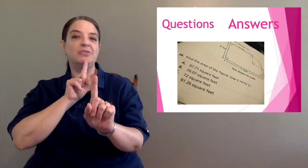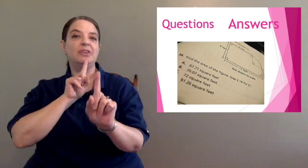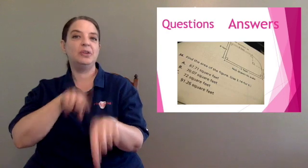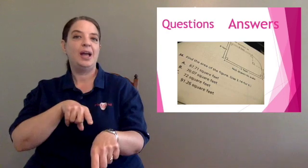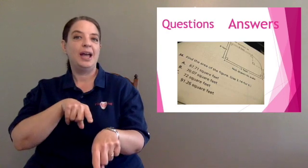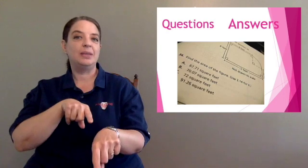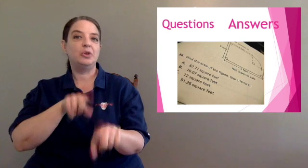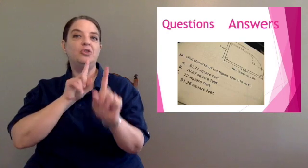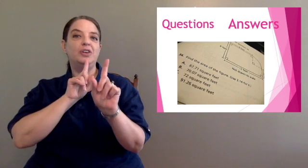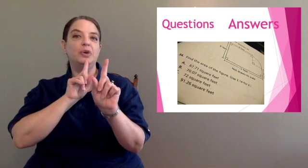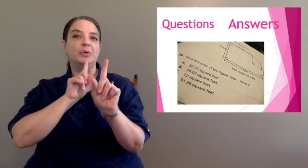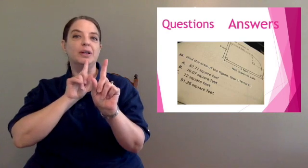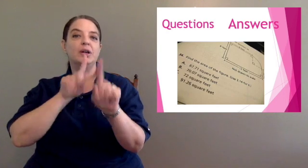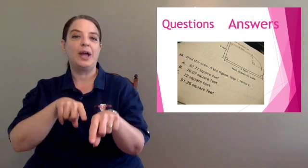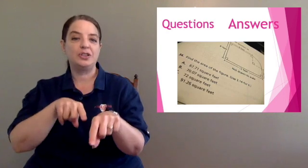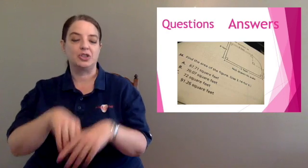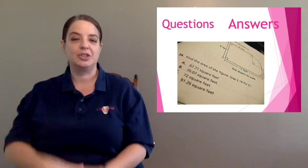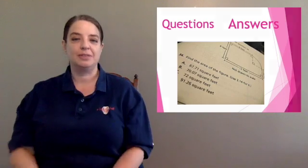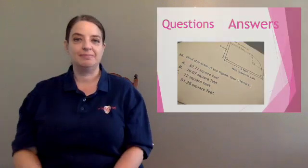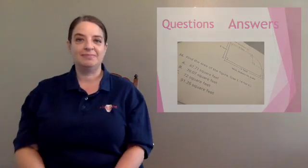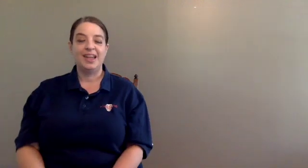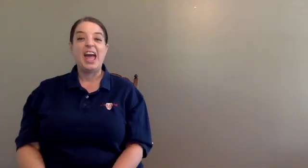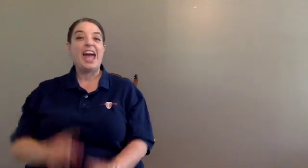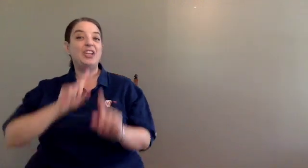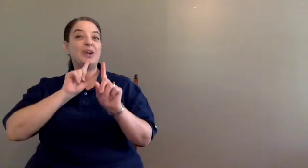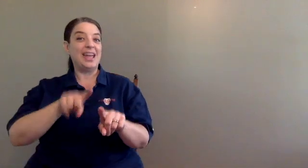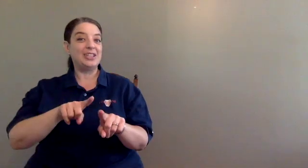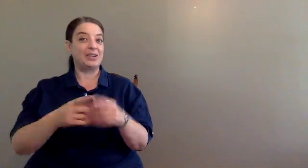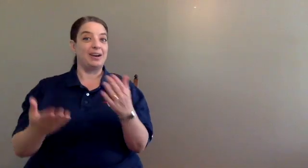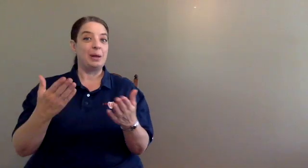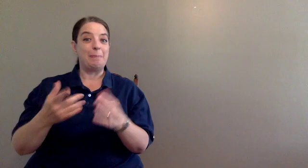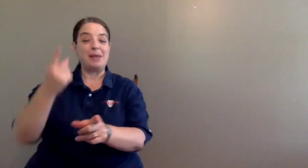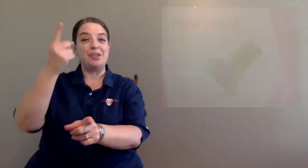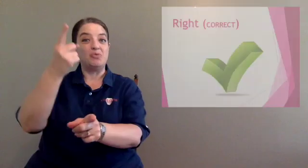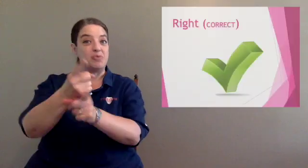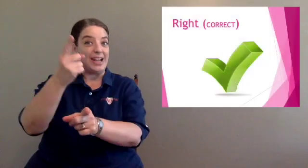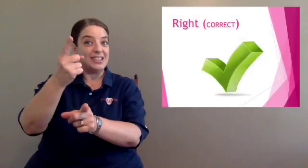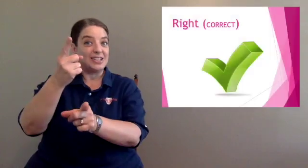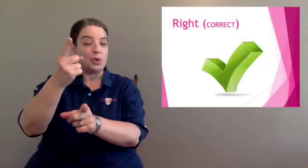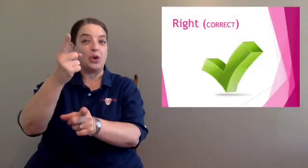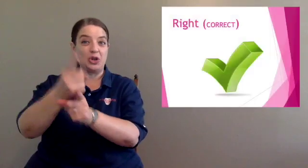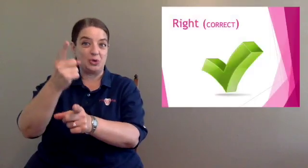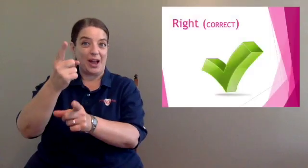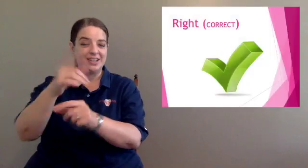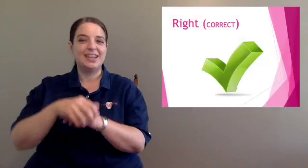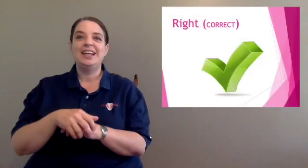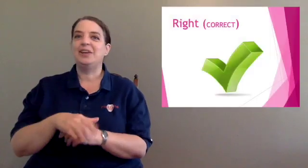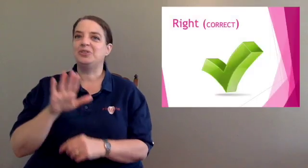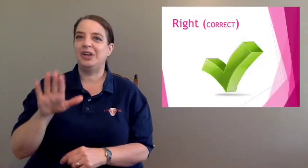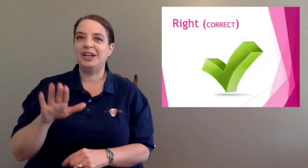of you, and they both fall forward. Answers. And your answer may be right or correct. Now, it's very